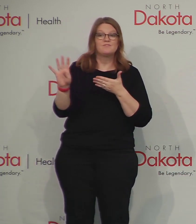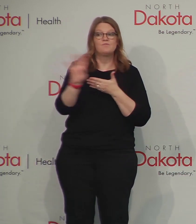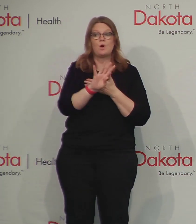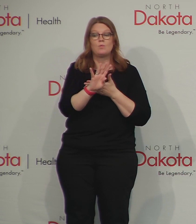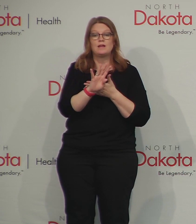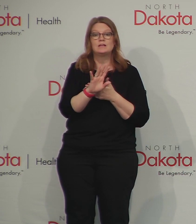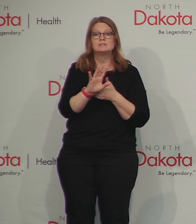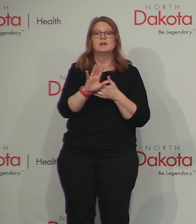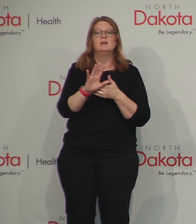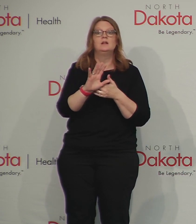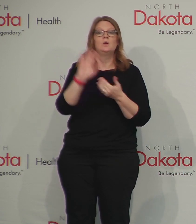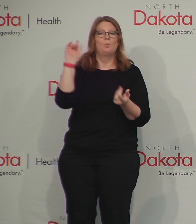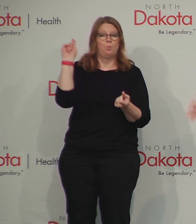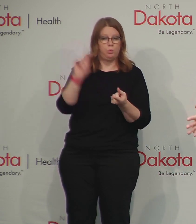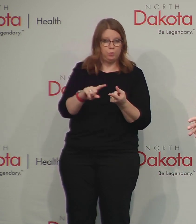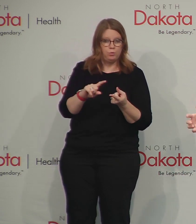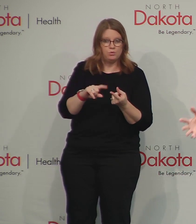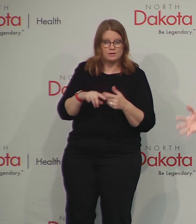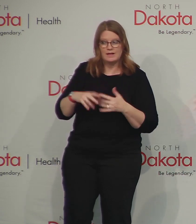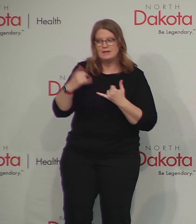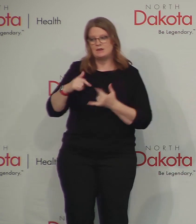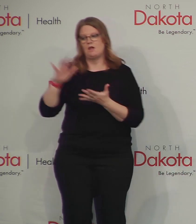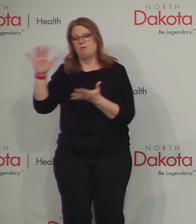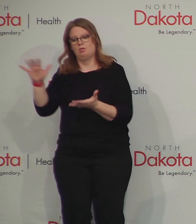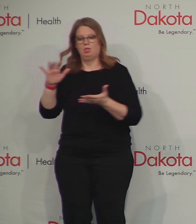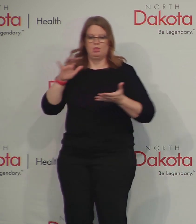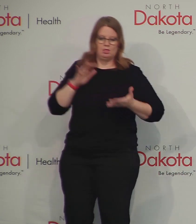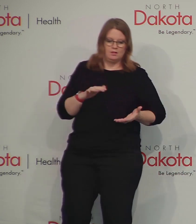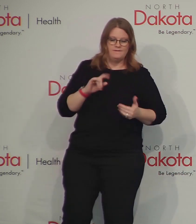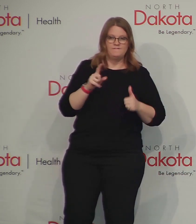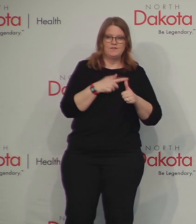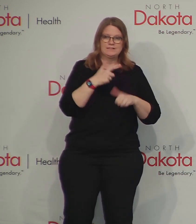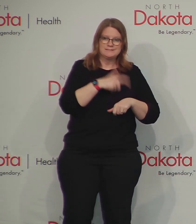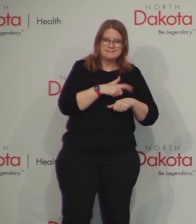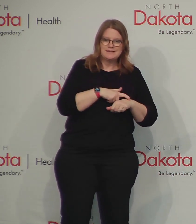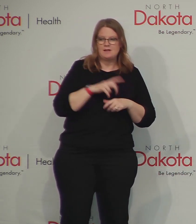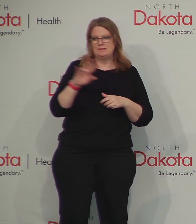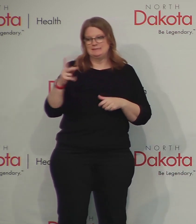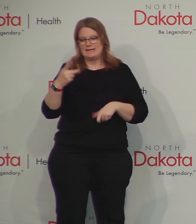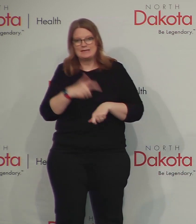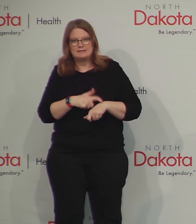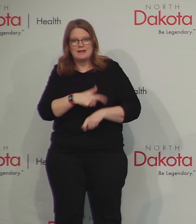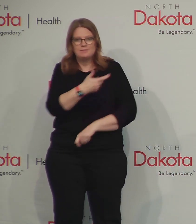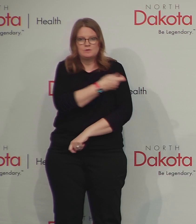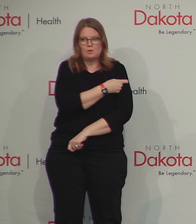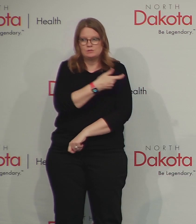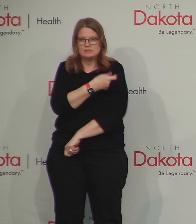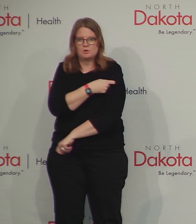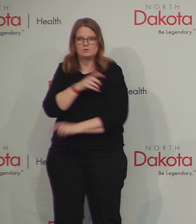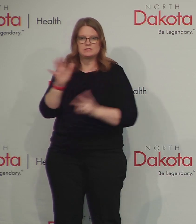arriving and we're trying to deal with first-time doses and second-time doses. So logistically, it's, there's a saying